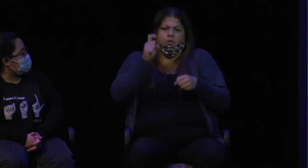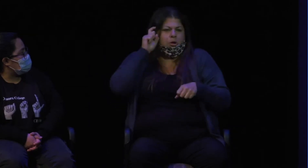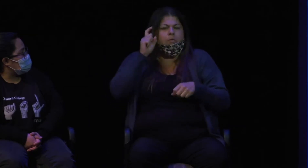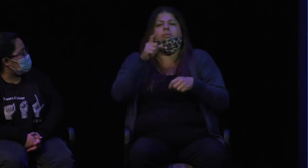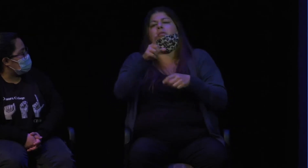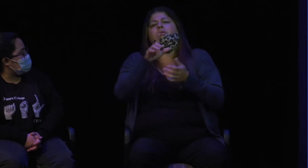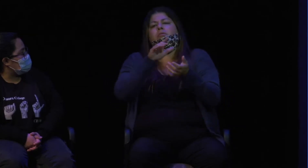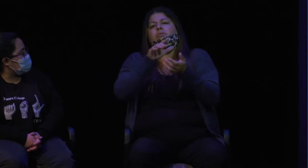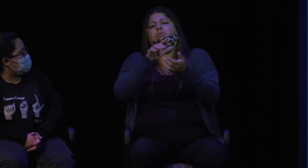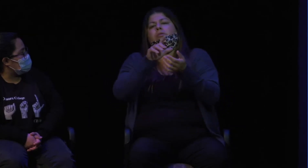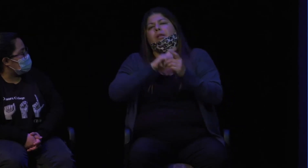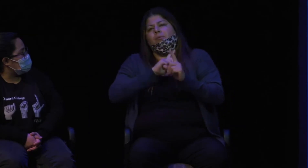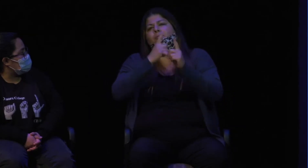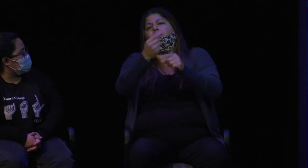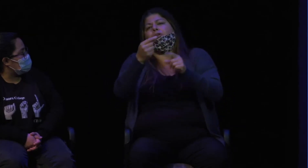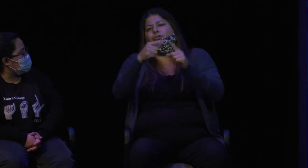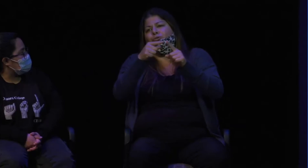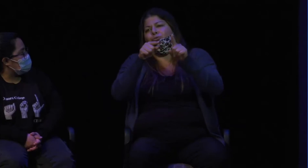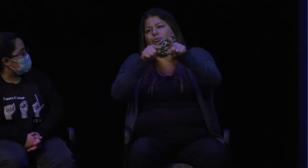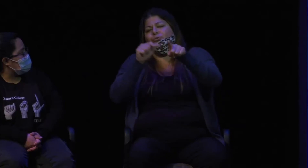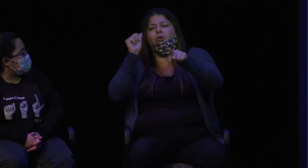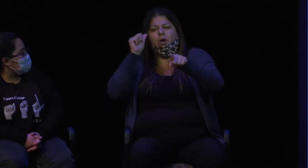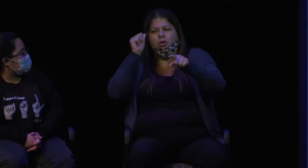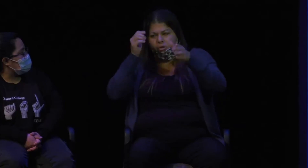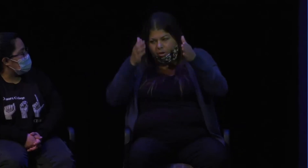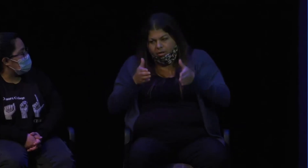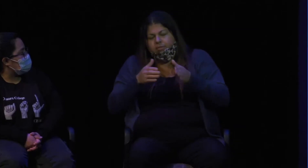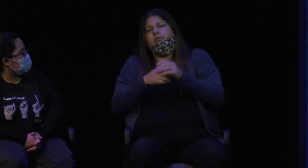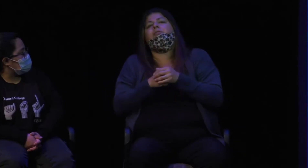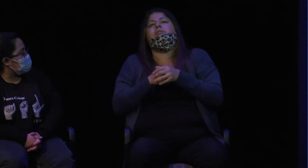I've started to see if I can